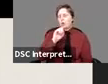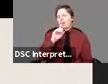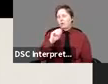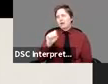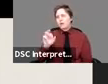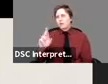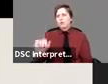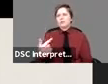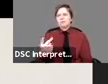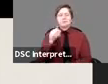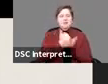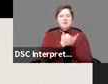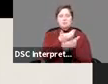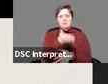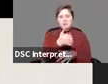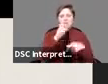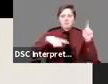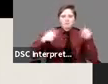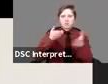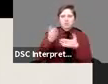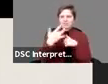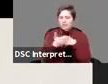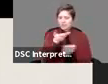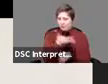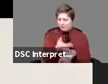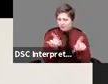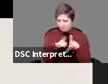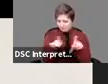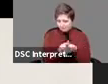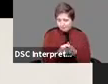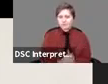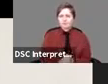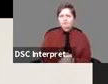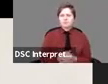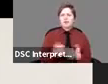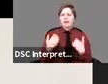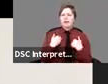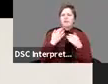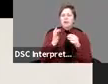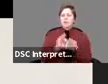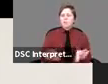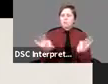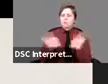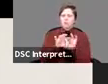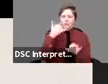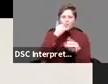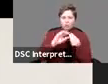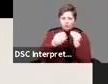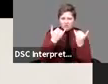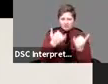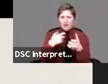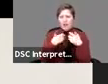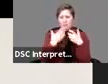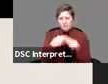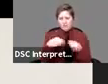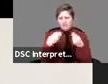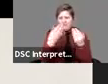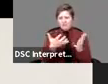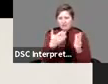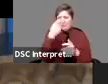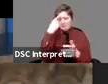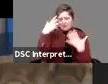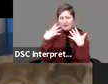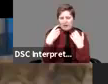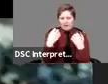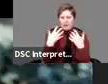a variety of services online as well. And there are some very important phone numbers right now to give you from the Mental Health